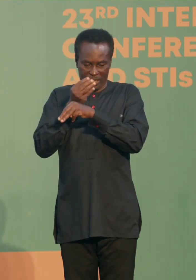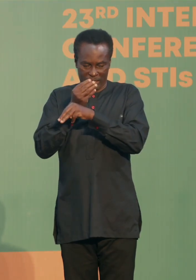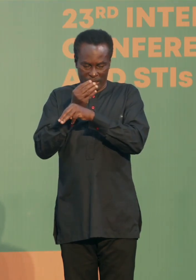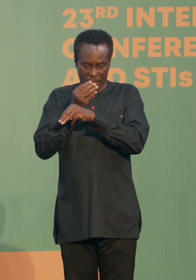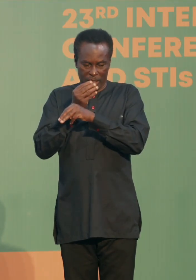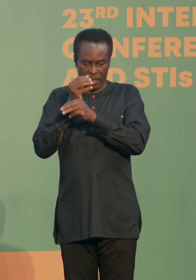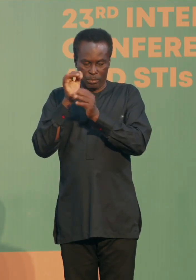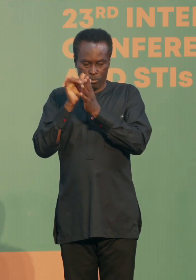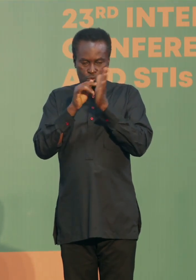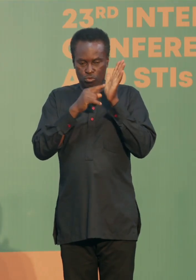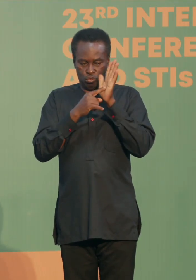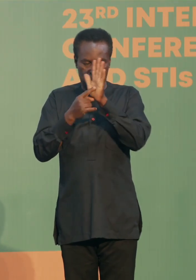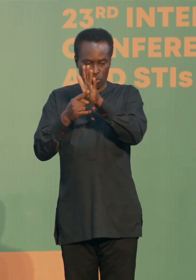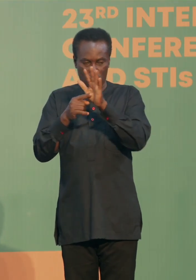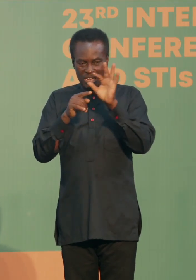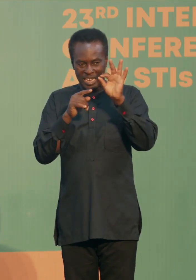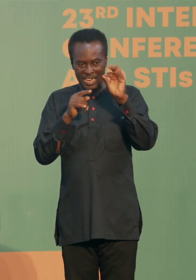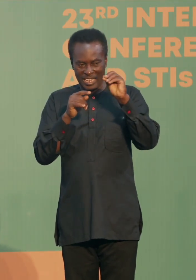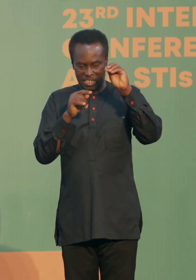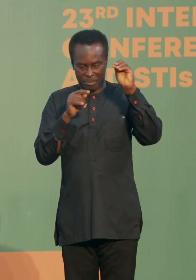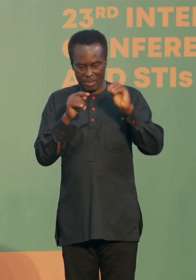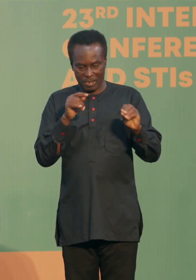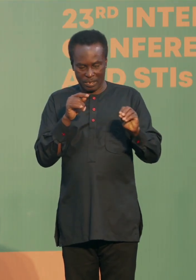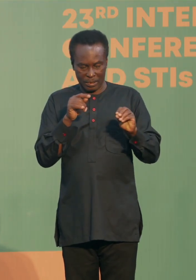cancer using 90% primary